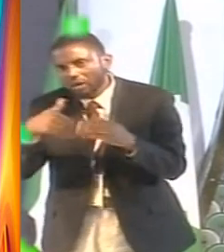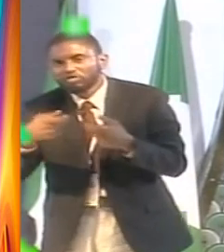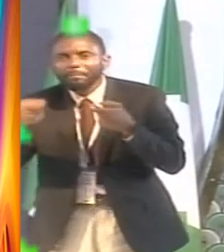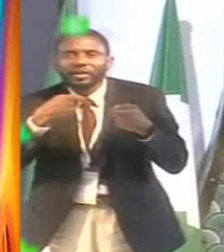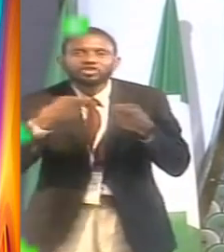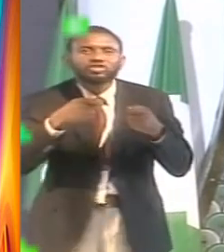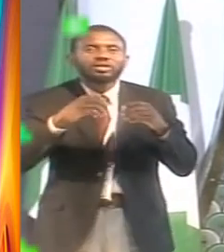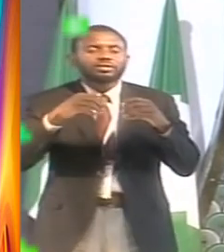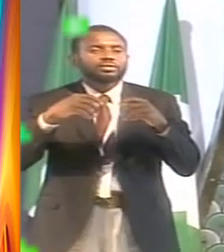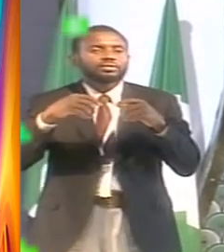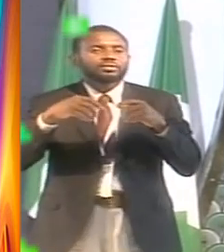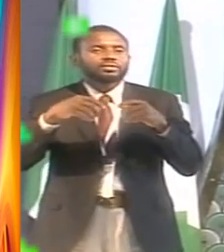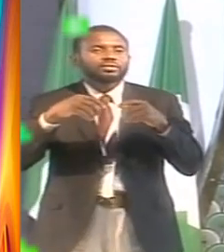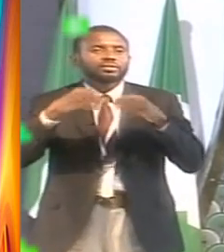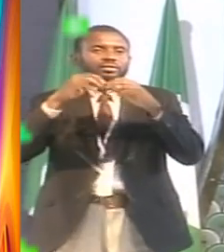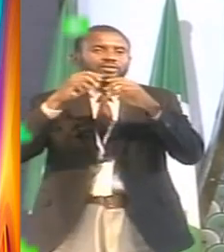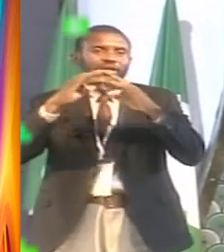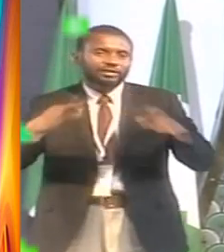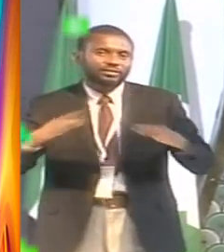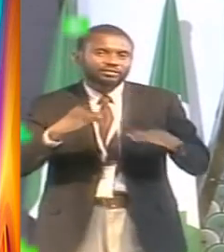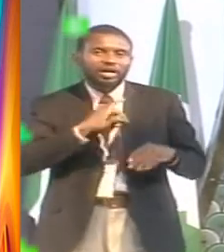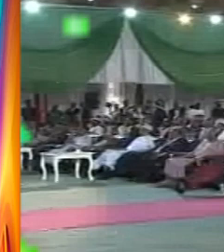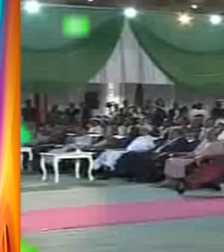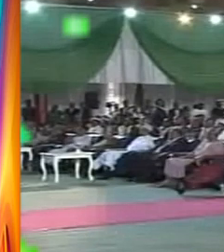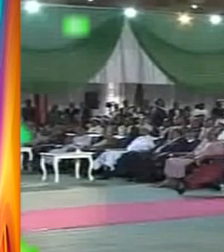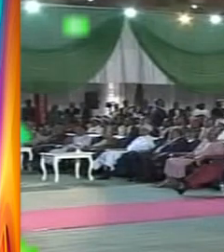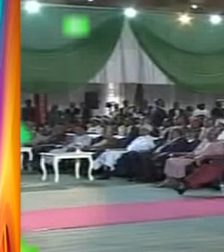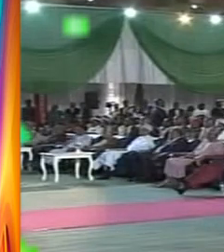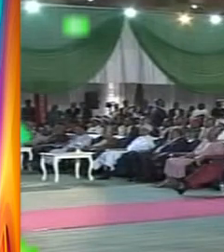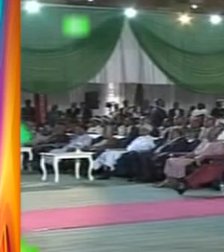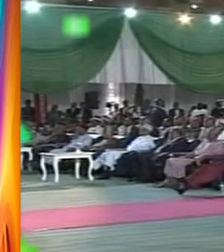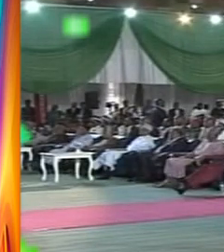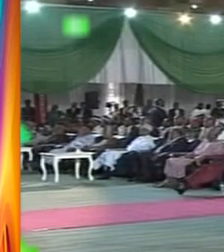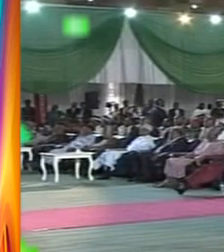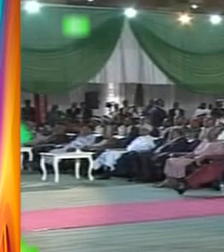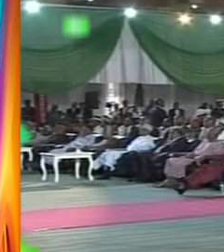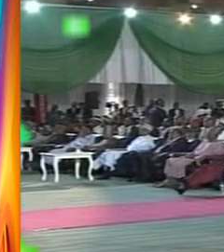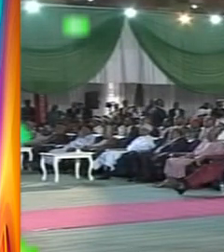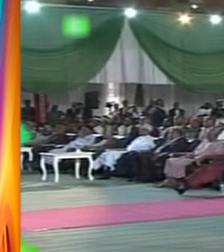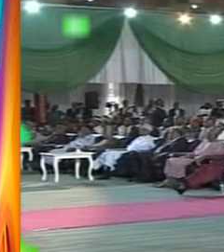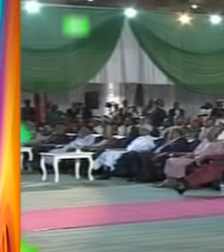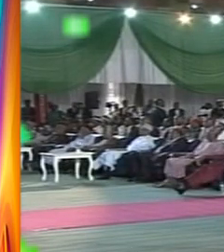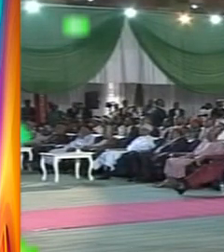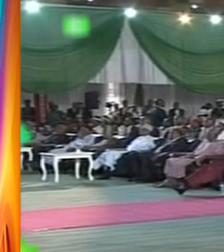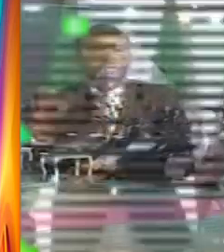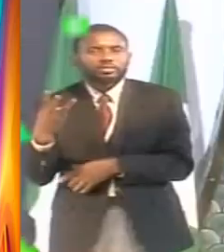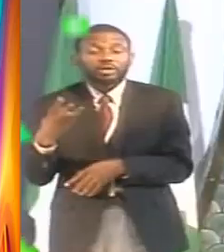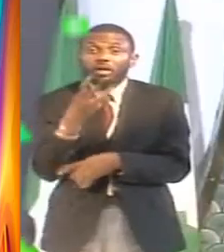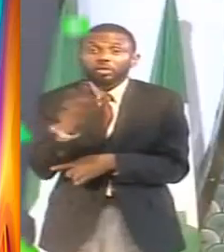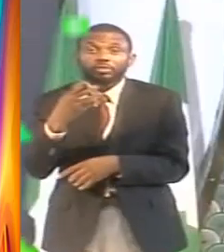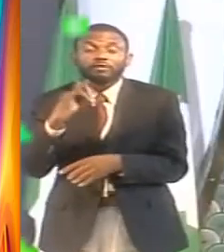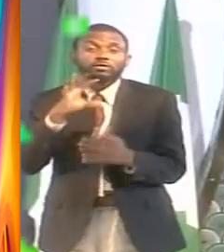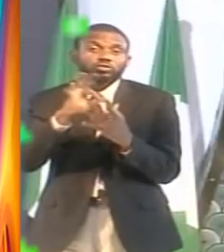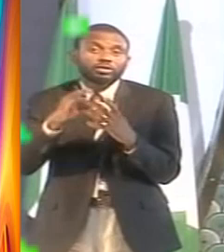diversity. I want to conclude by saying religion has been turned into a weapon, and it's a weapon of choice for politics